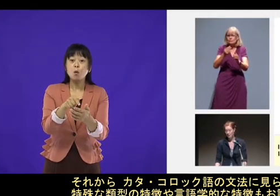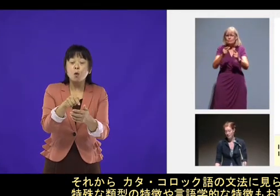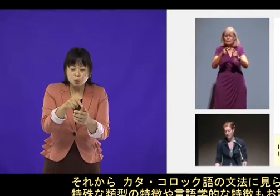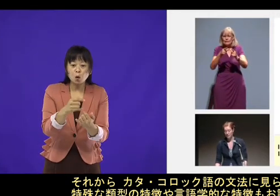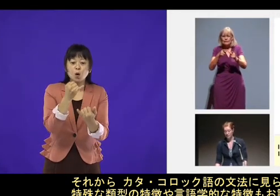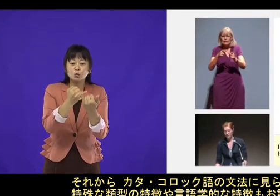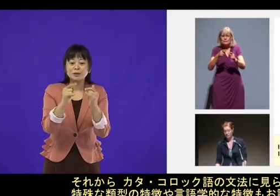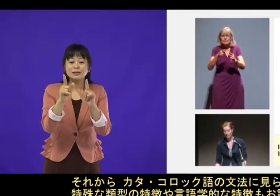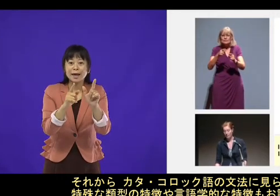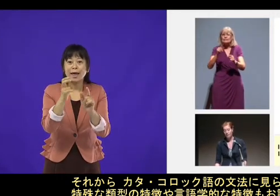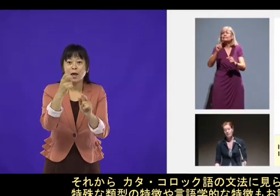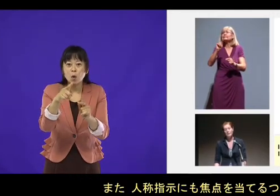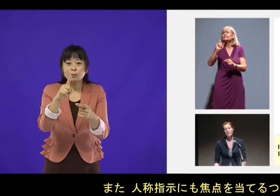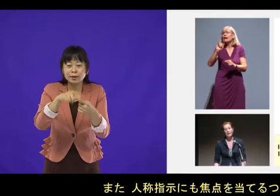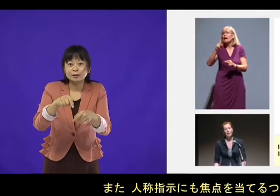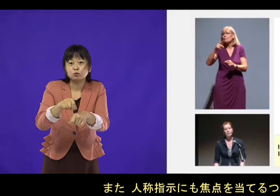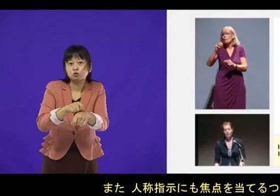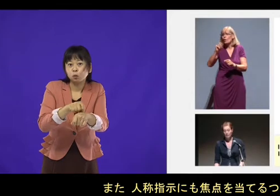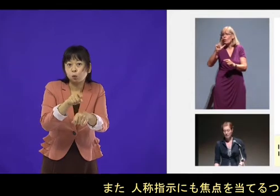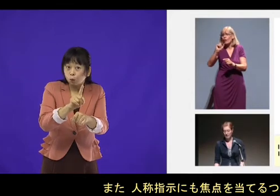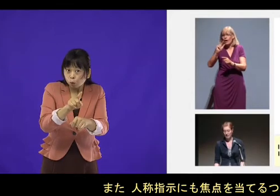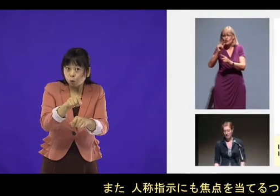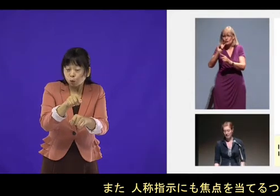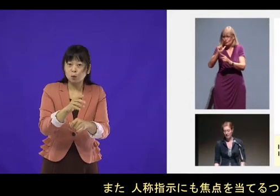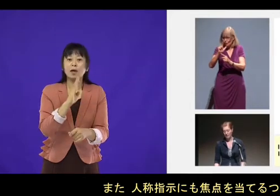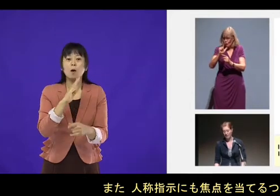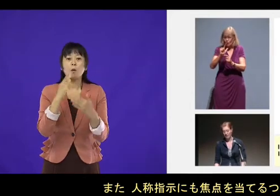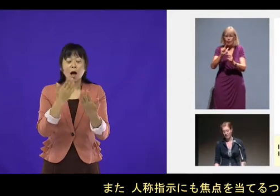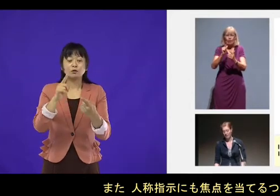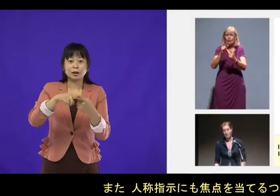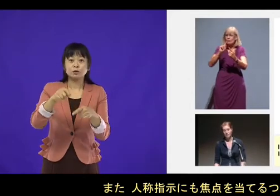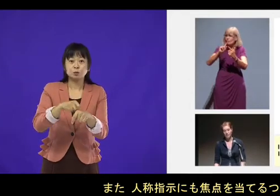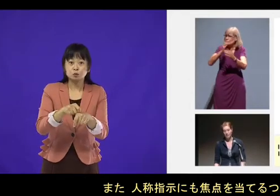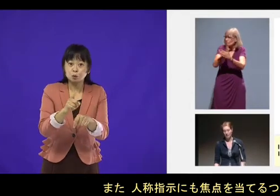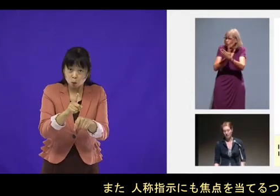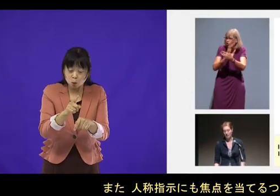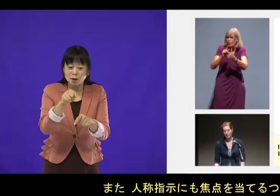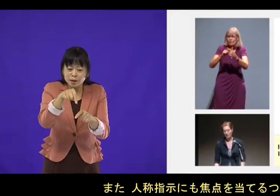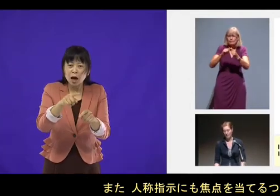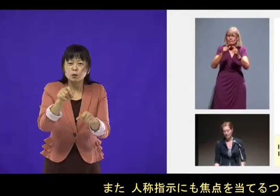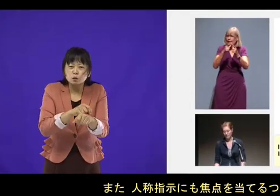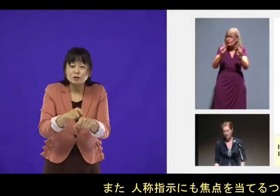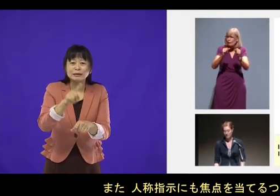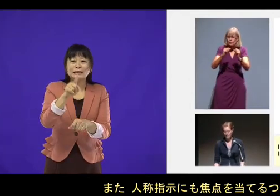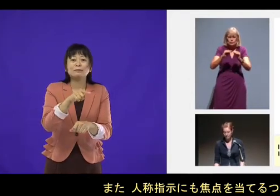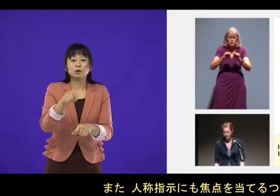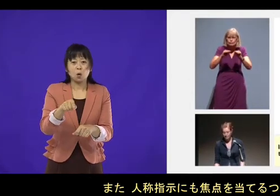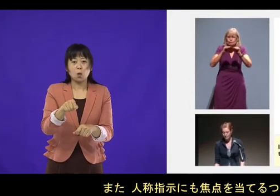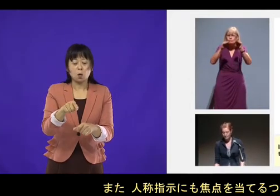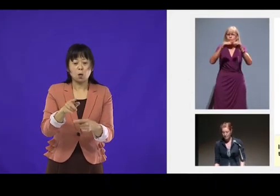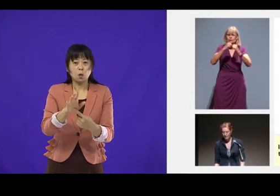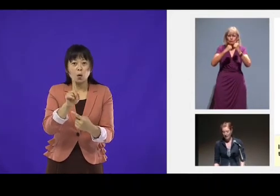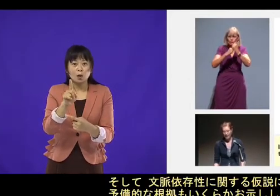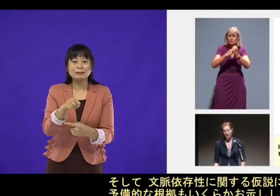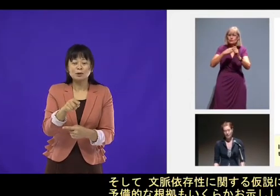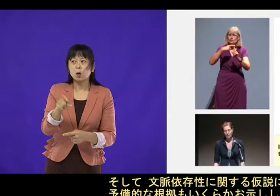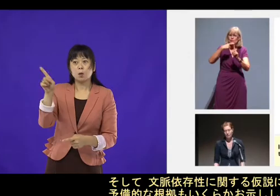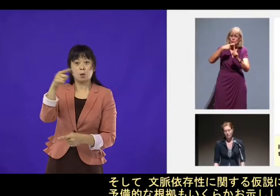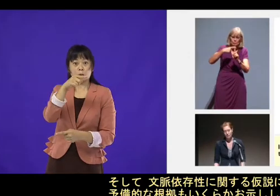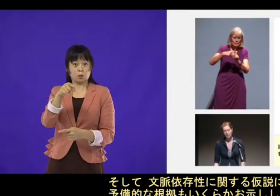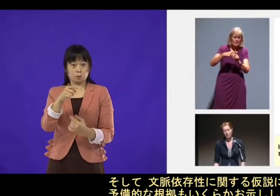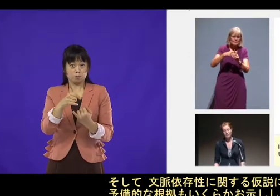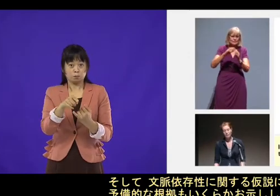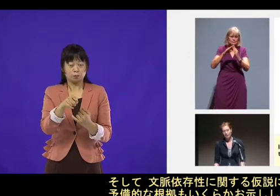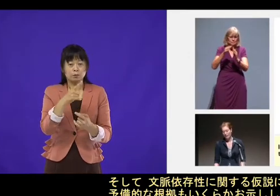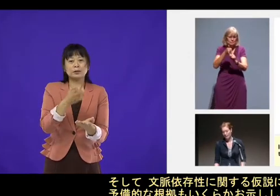of Katakoloq's grammar, and I'll be focusing on person reference. And I'll